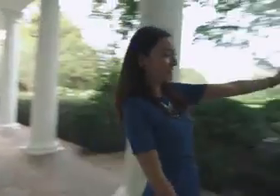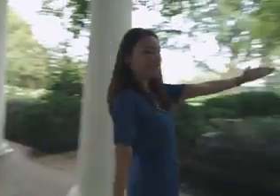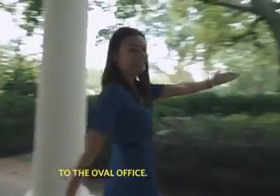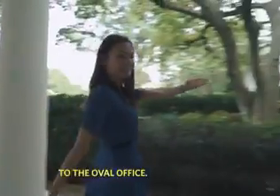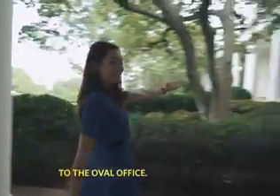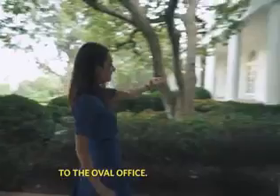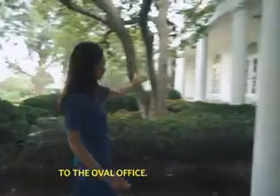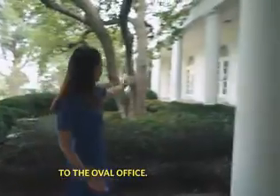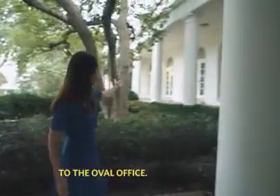to the Oval Office.